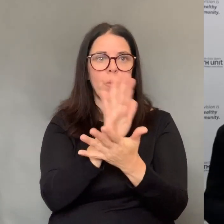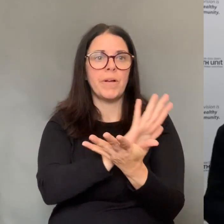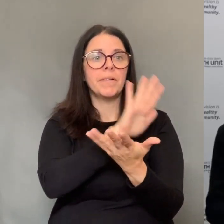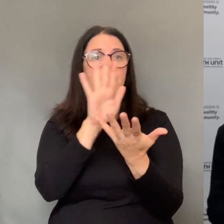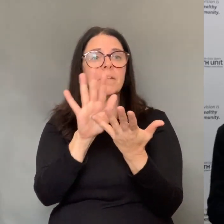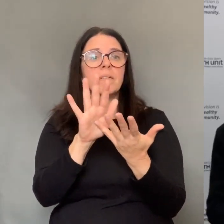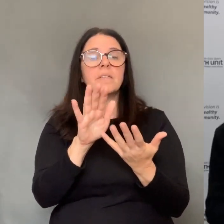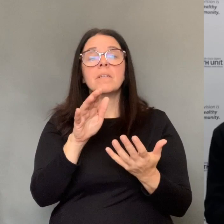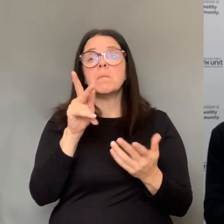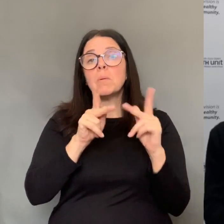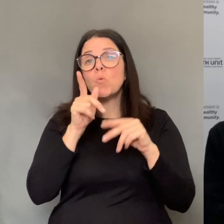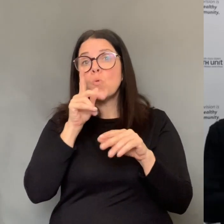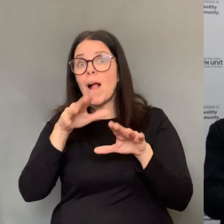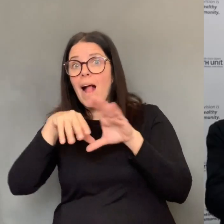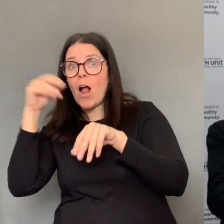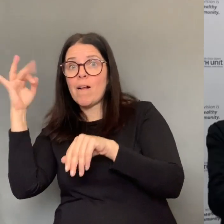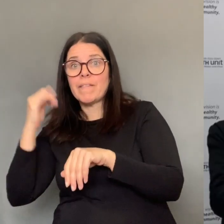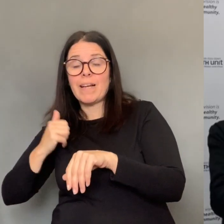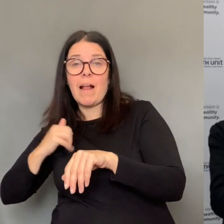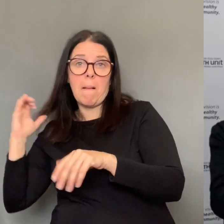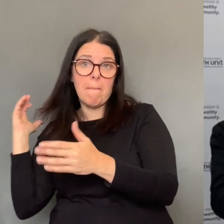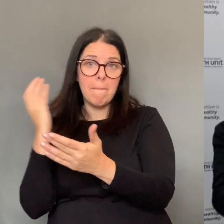updates regarding COVID-19.